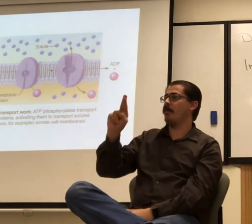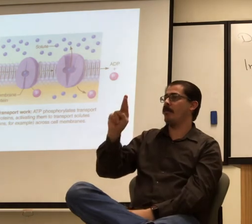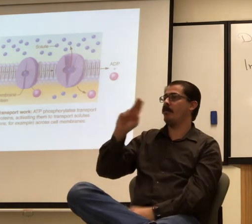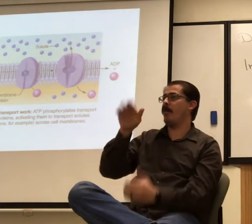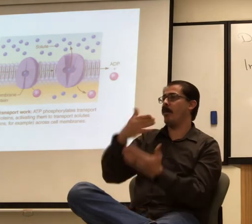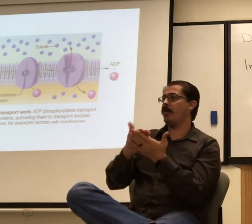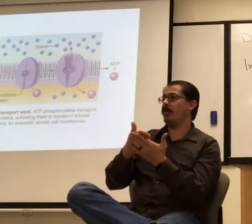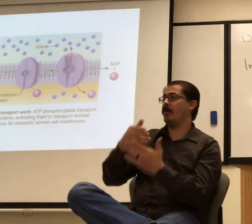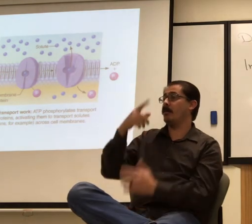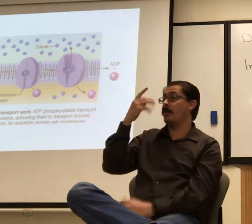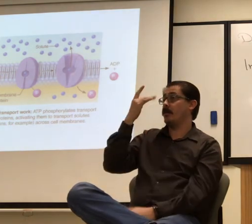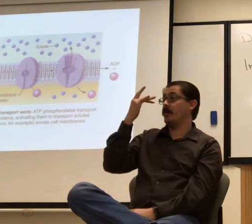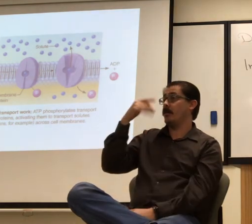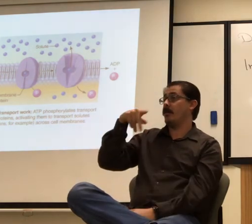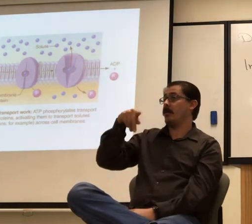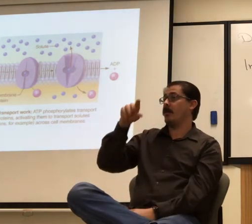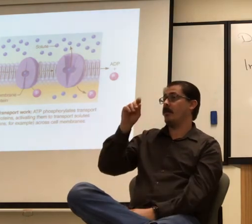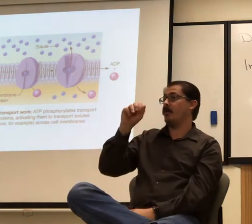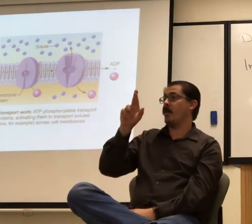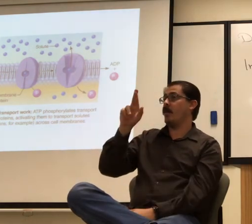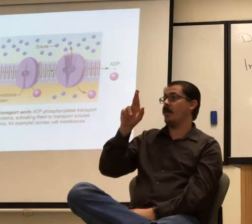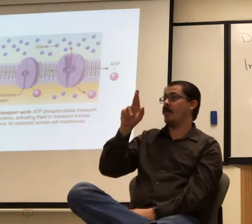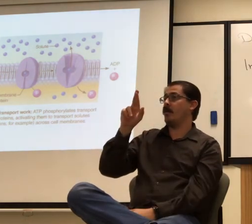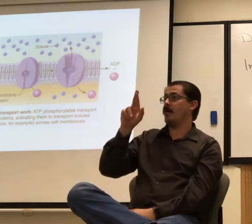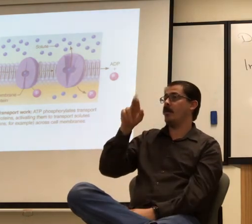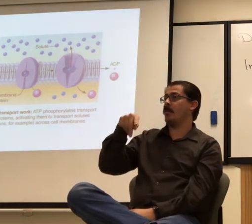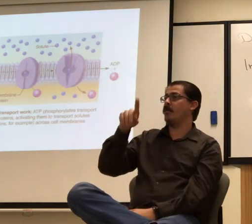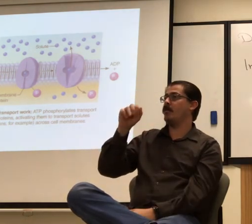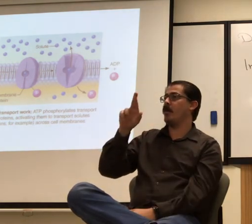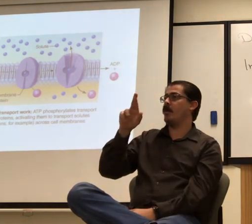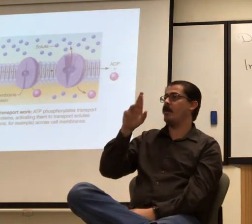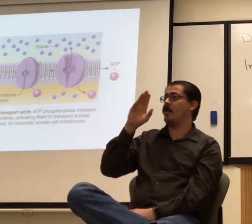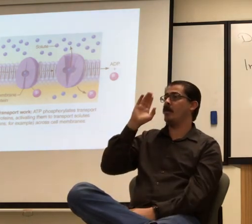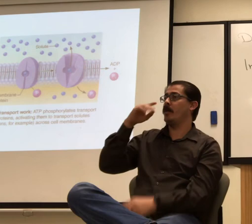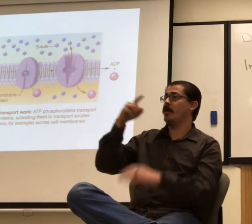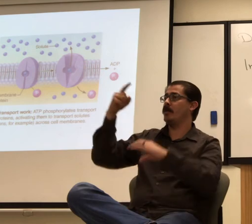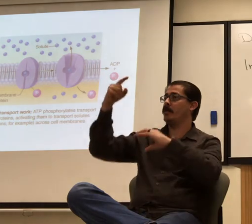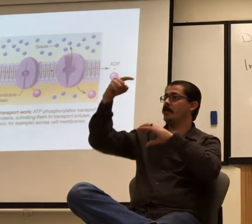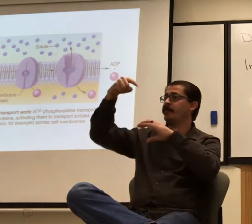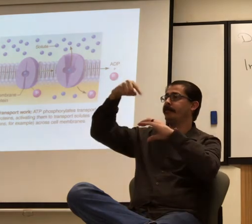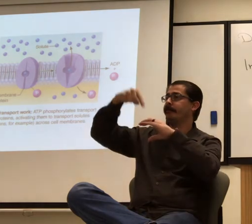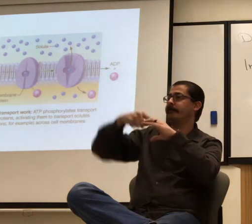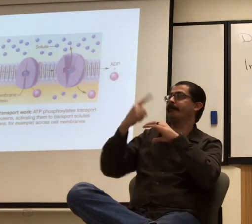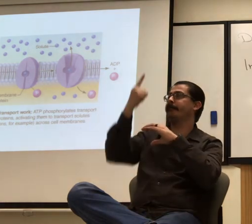Because polar molecules are gonna bounce right off.